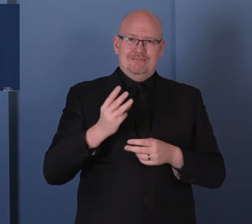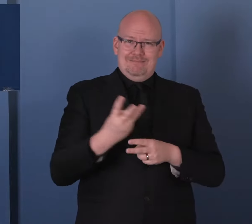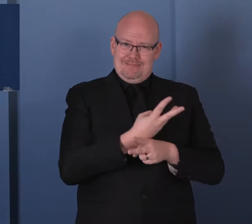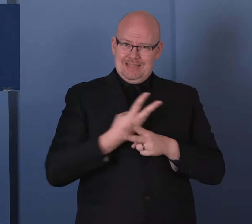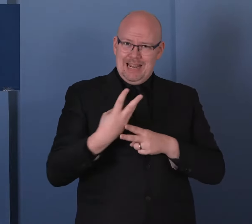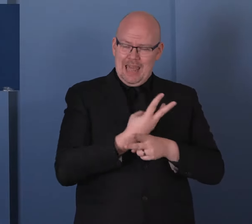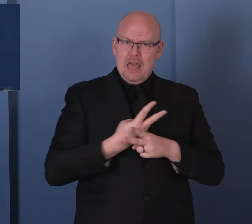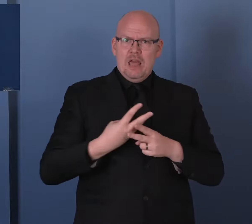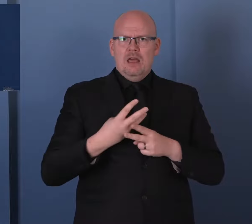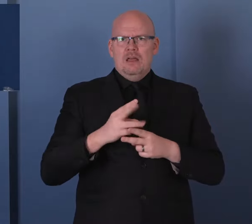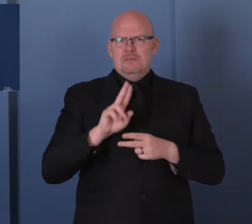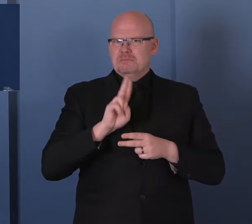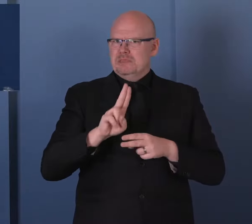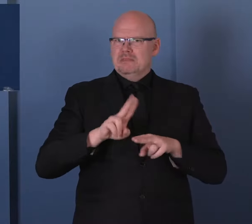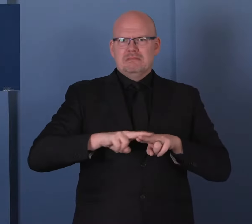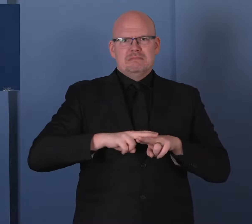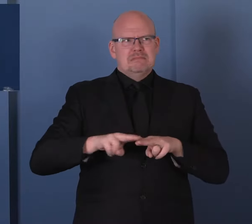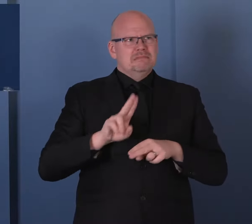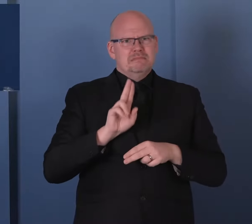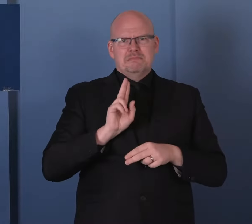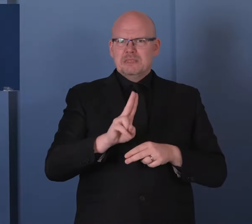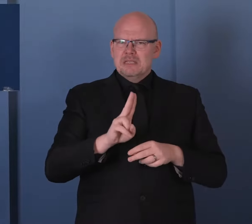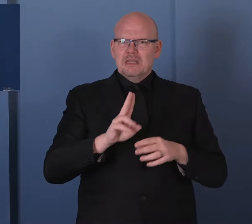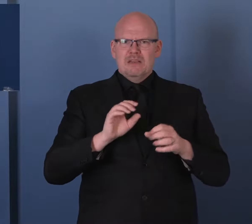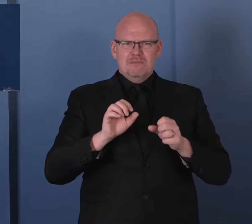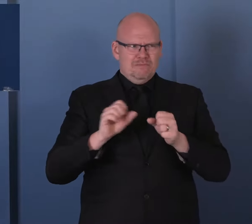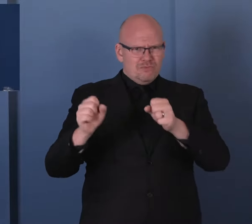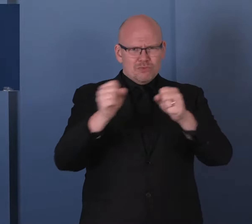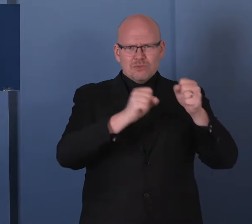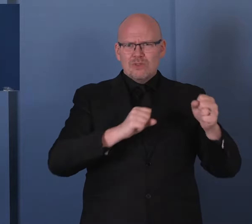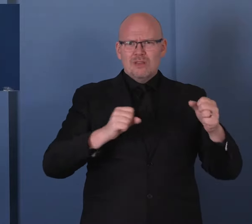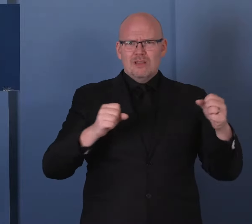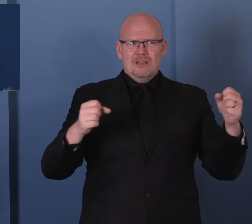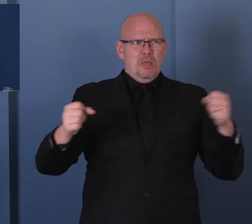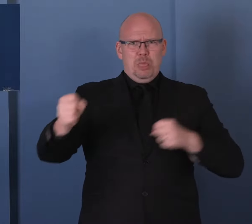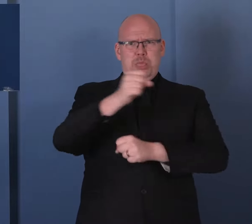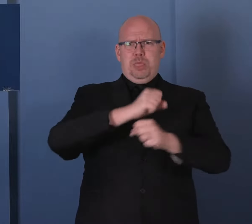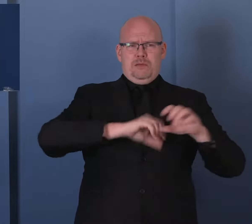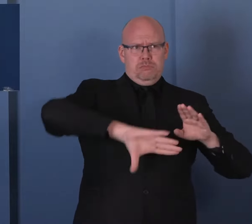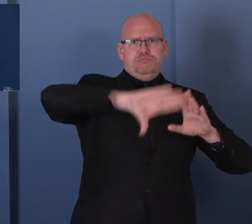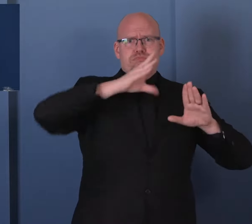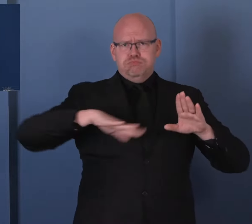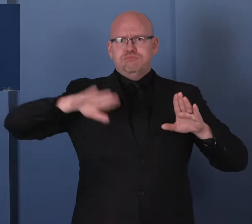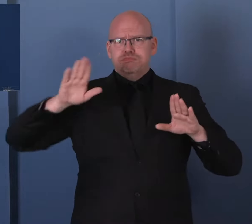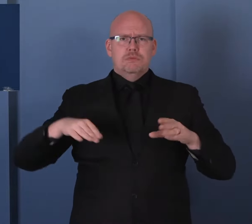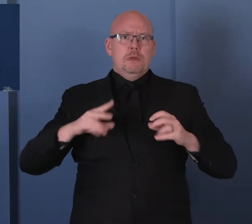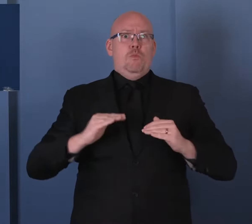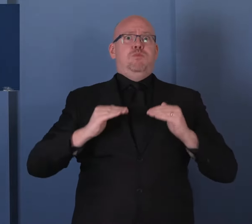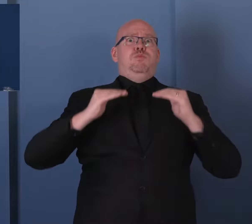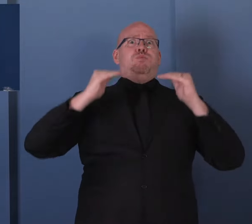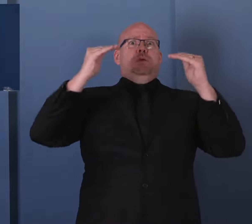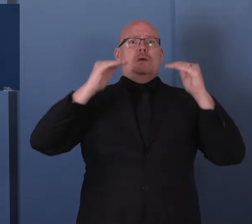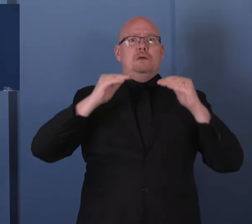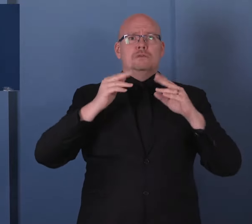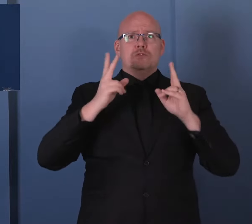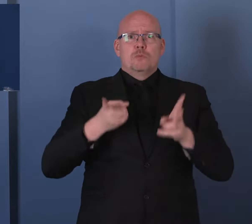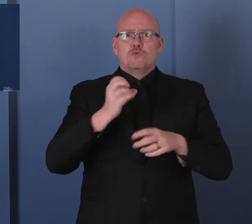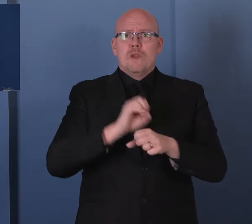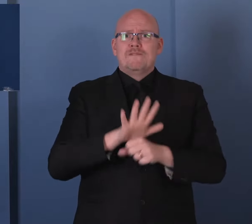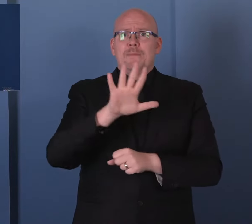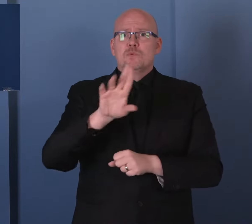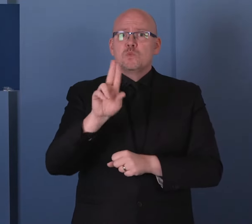experiencing irregular migration at the same level now as in 2015, or even